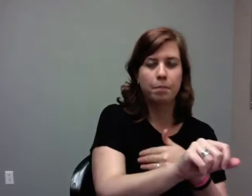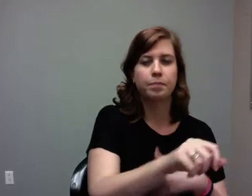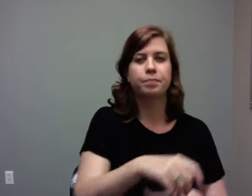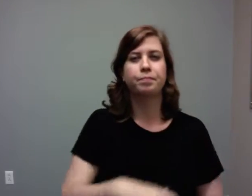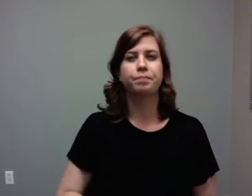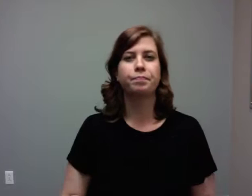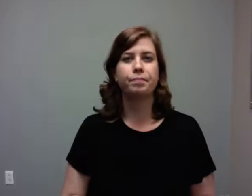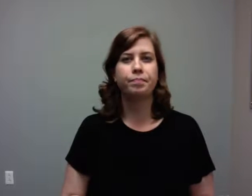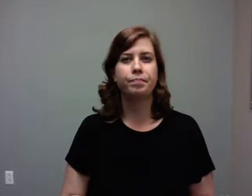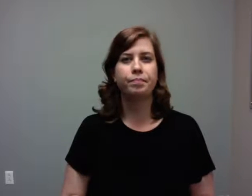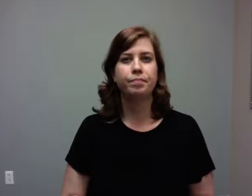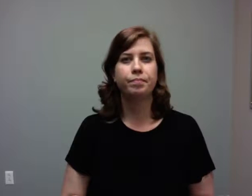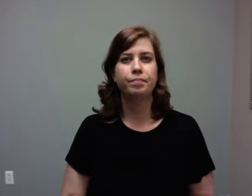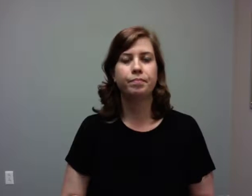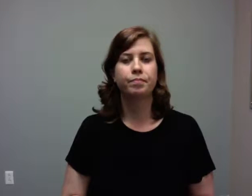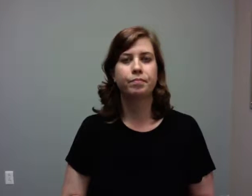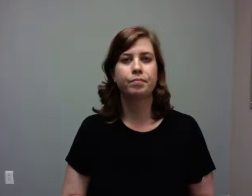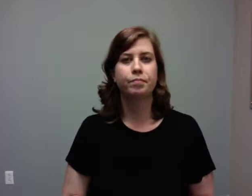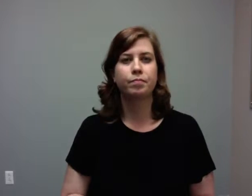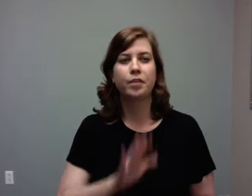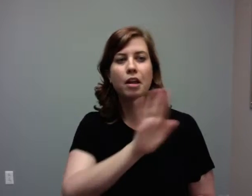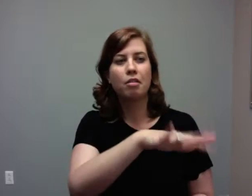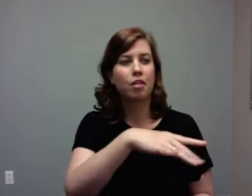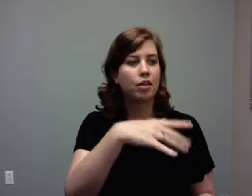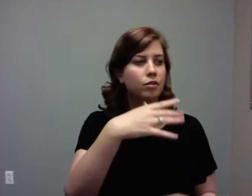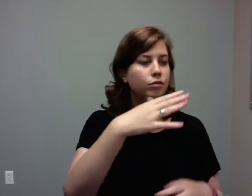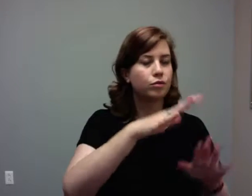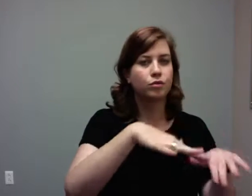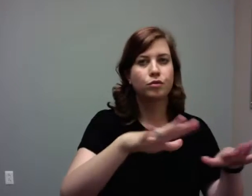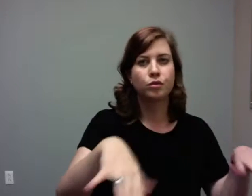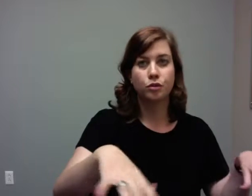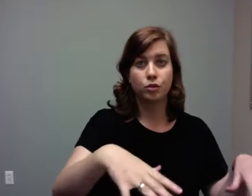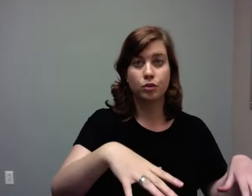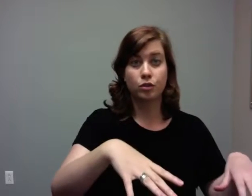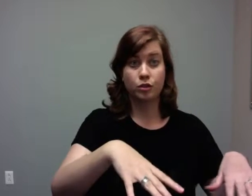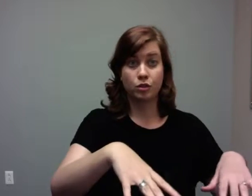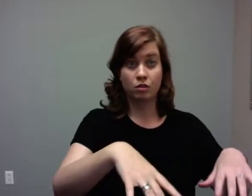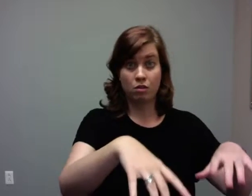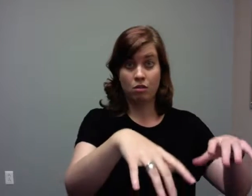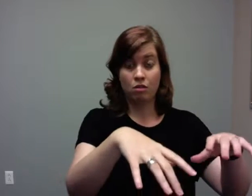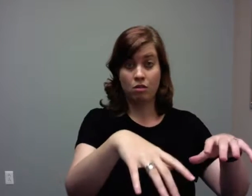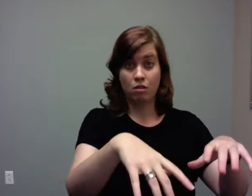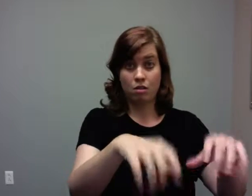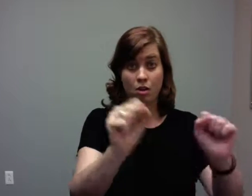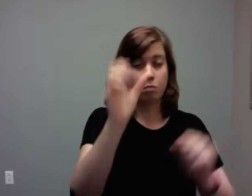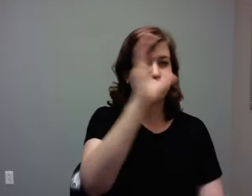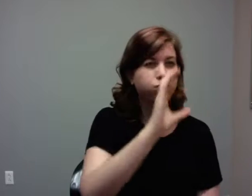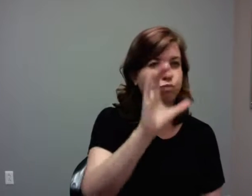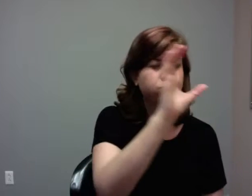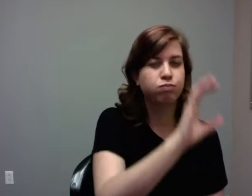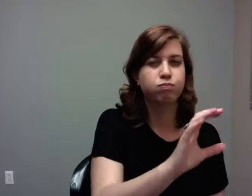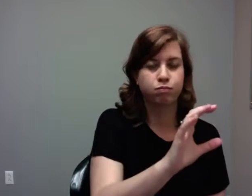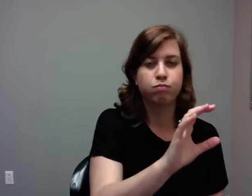for maybe their kids that they had given up for adoption. I was given up for adoption in